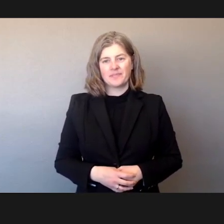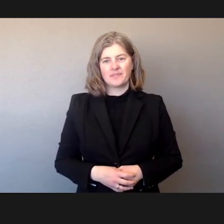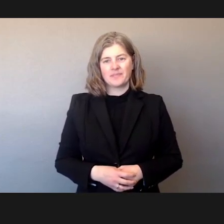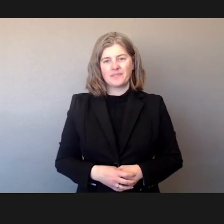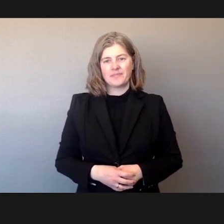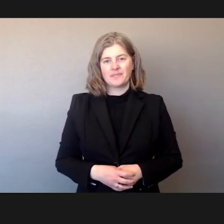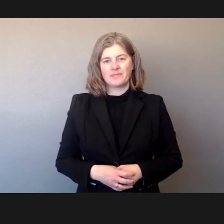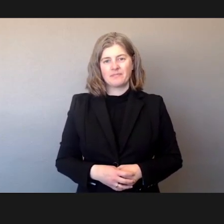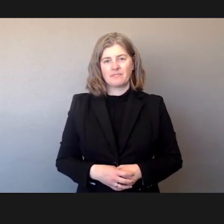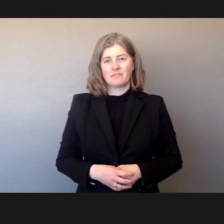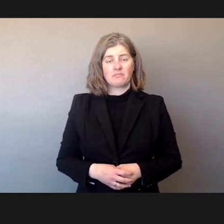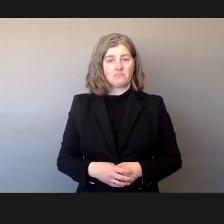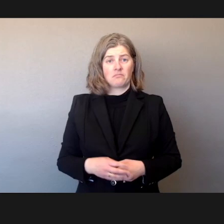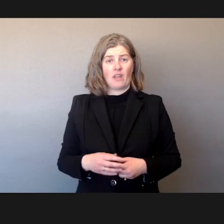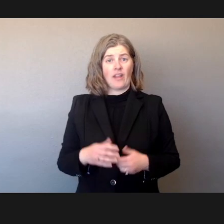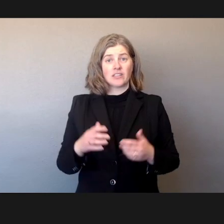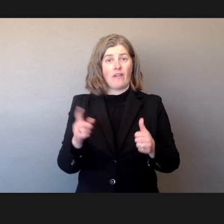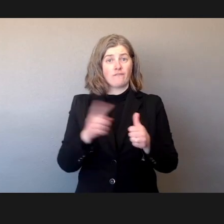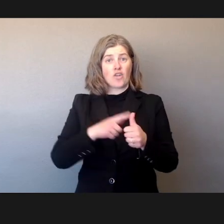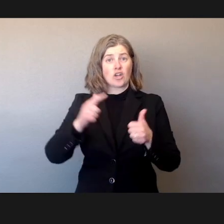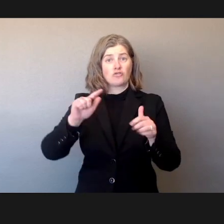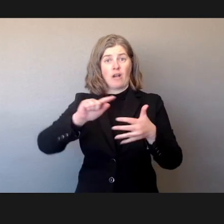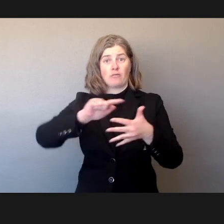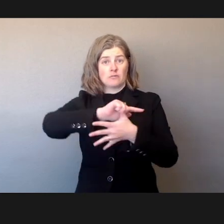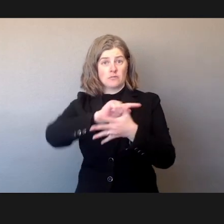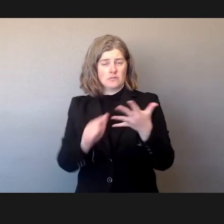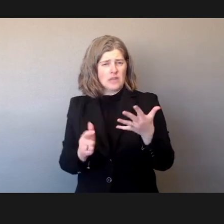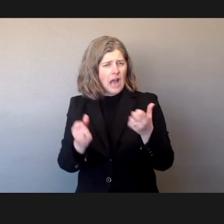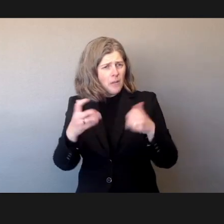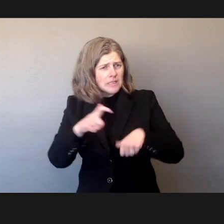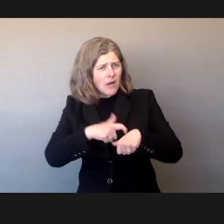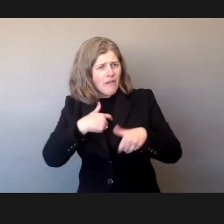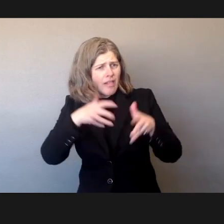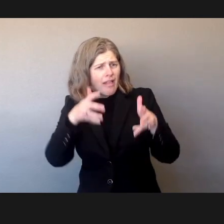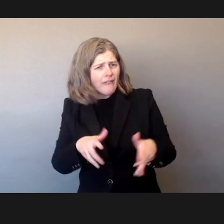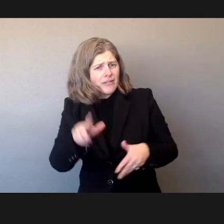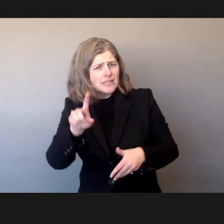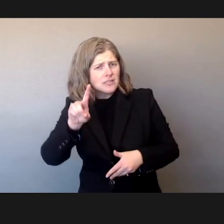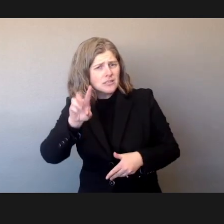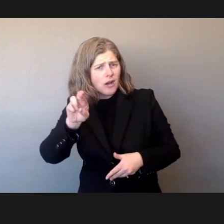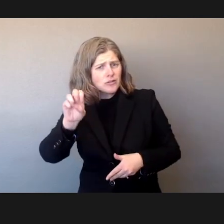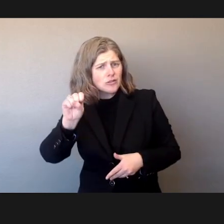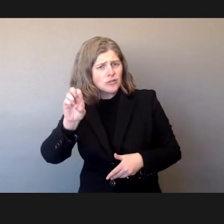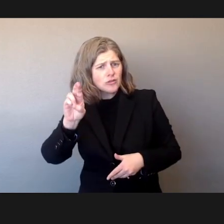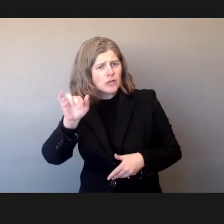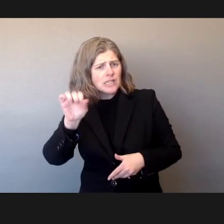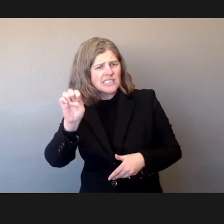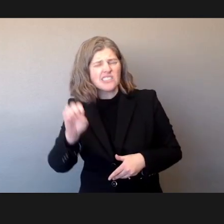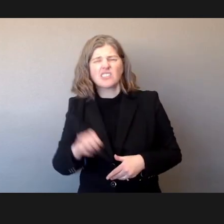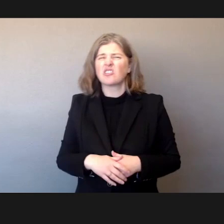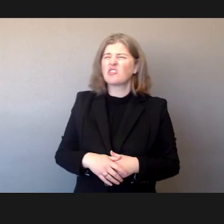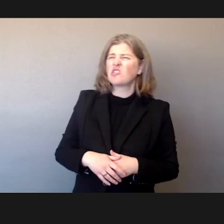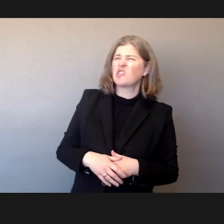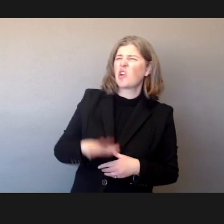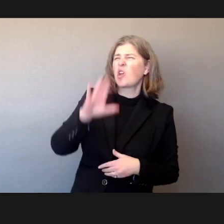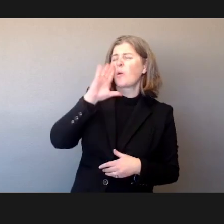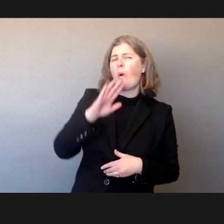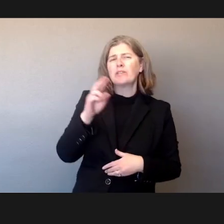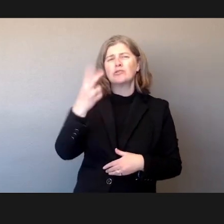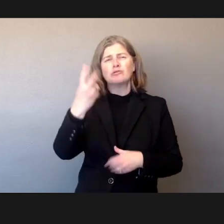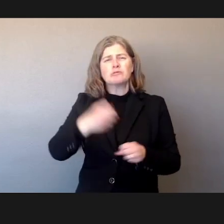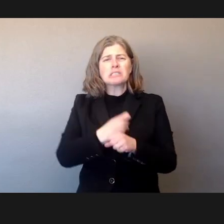Well, that's all of our first round questions. How much time do we have left, Dr. Strace? Well, it's the 2-year